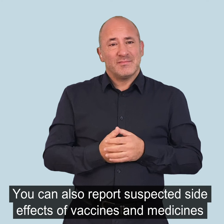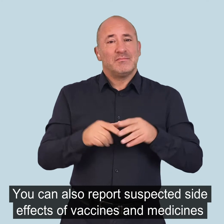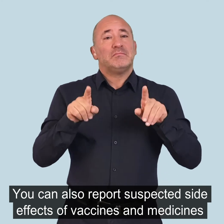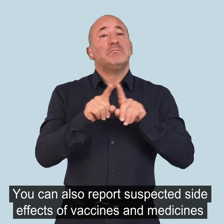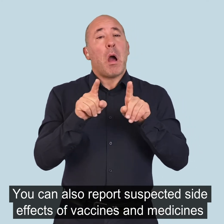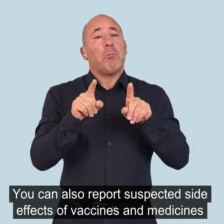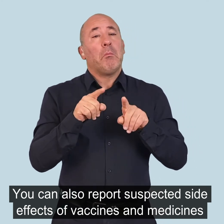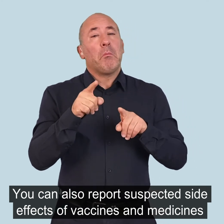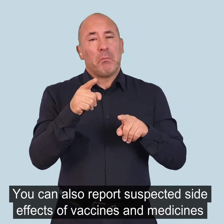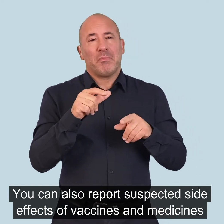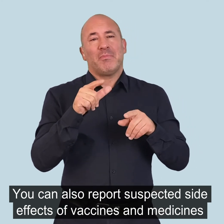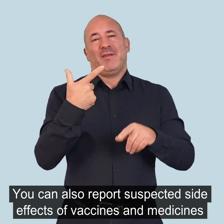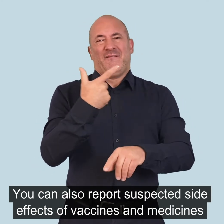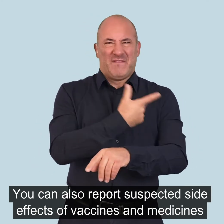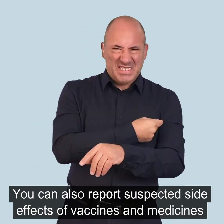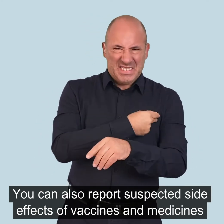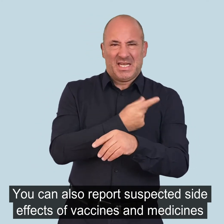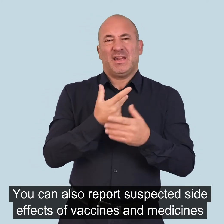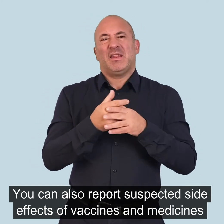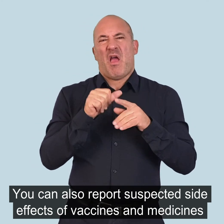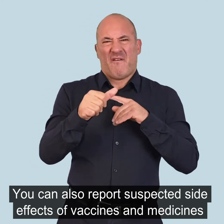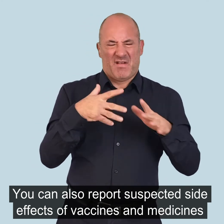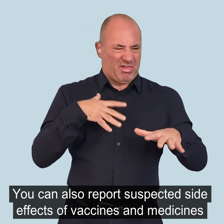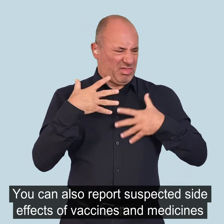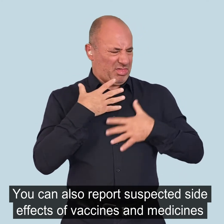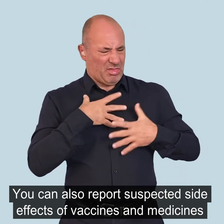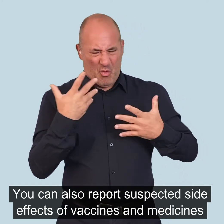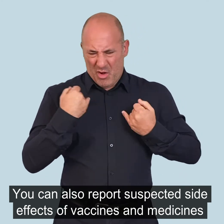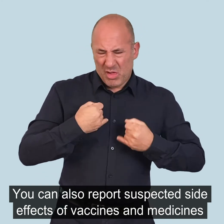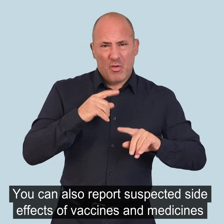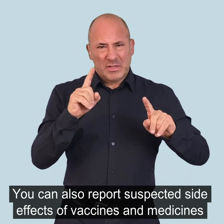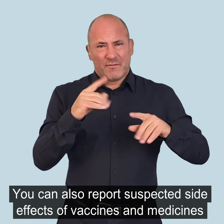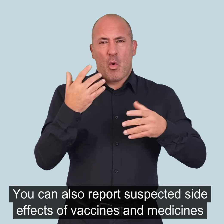You can also report suspected side effects of vaccines and medicines